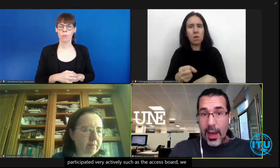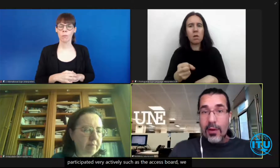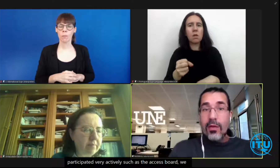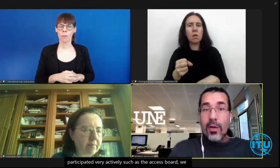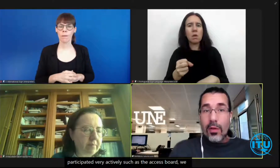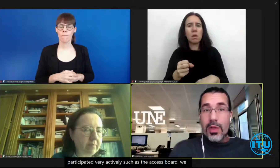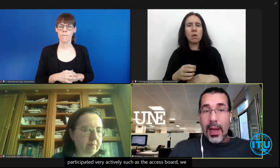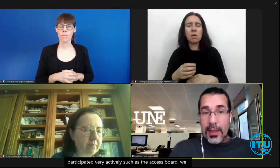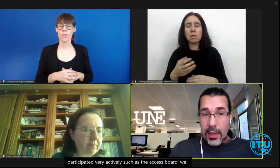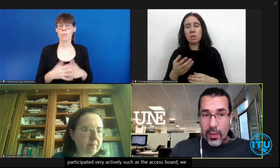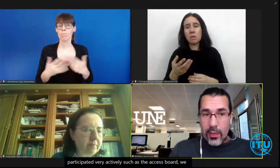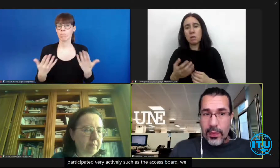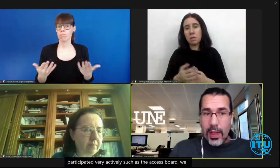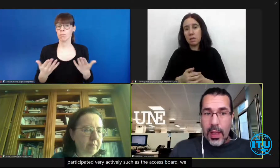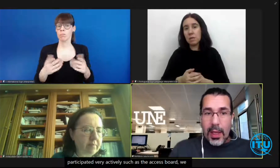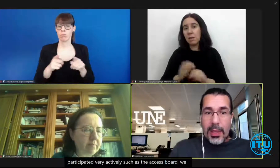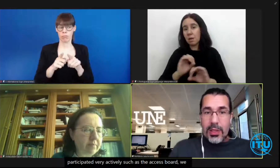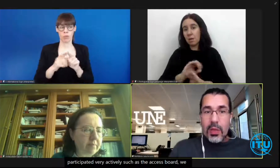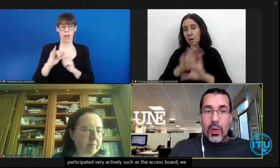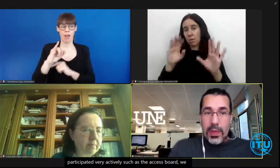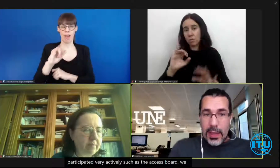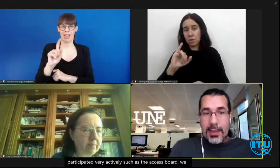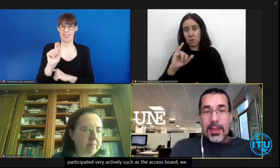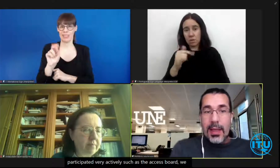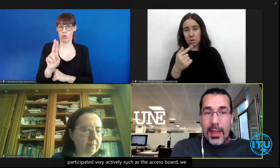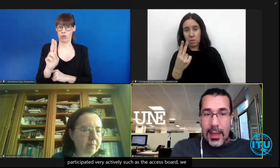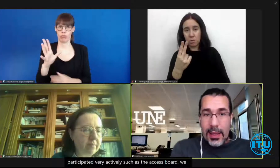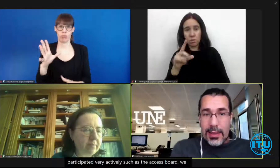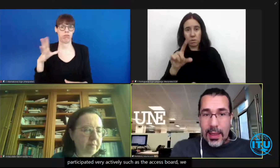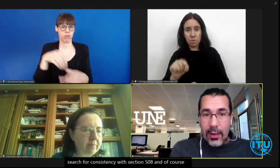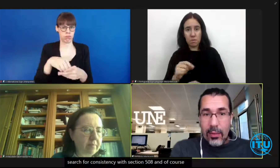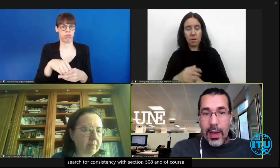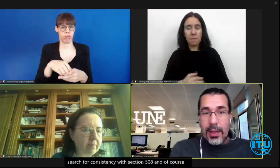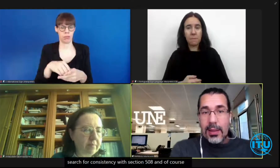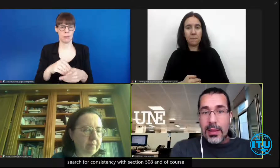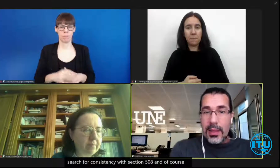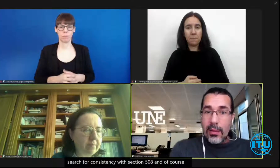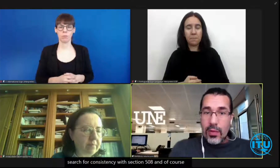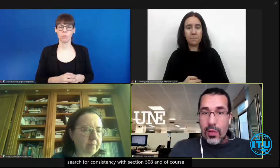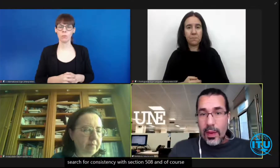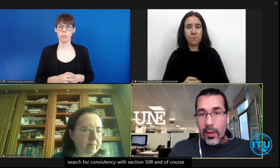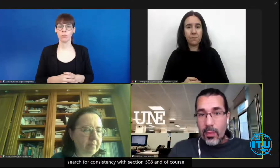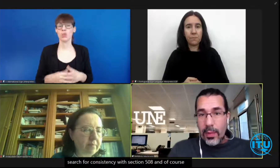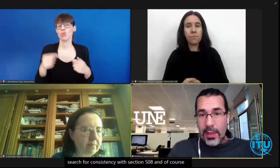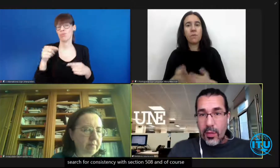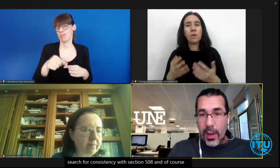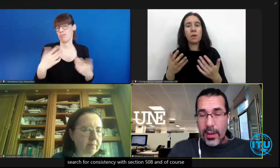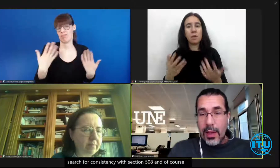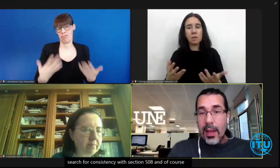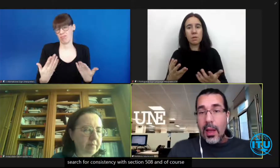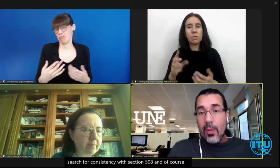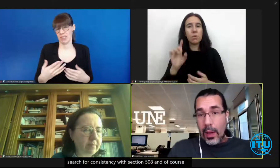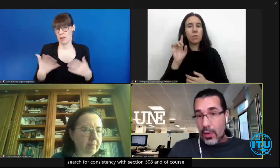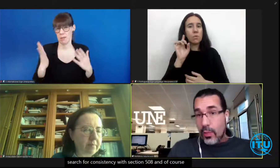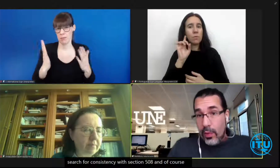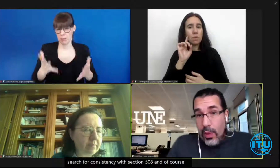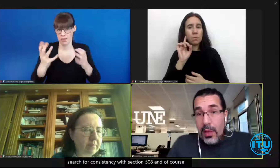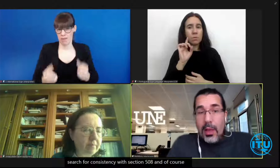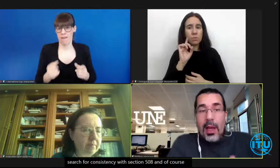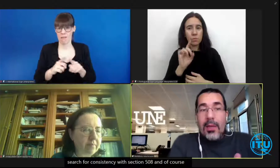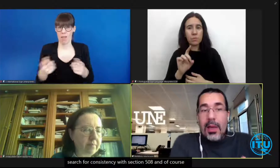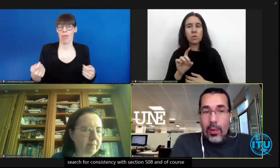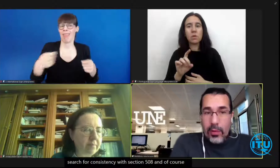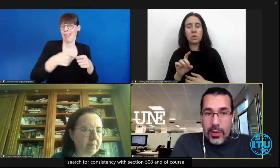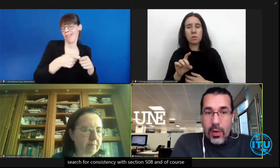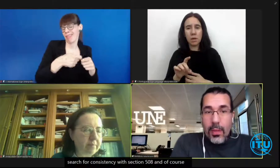508, and of course, ITU. So yes, the EN is a great necessary tool that complements widely WCAG